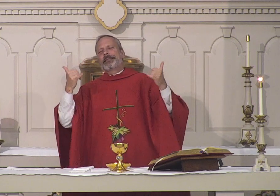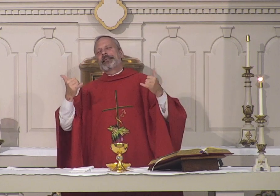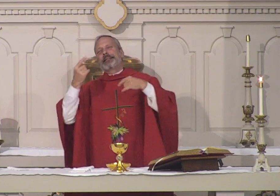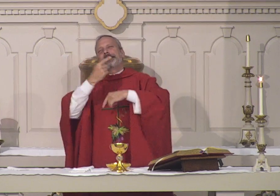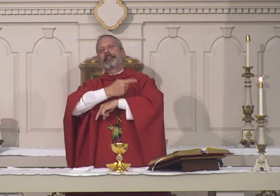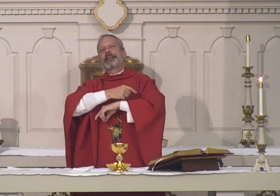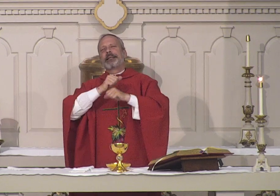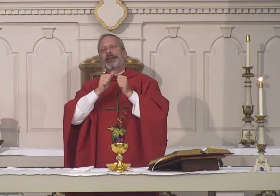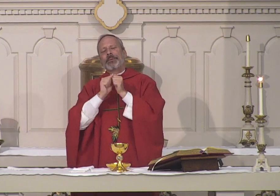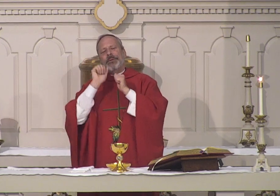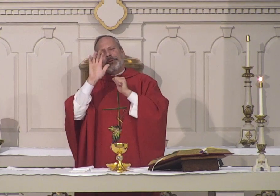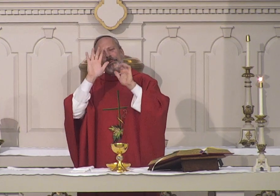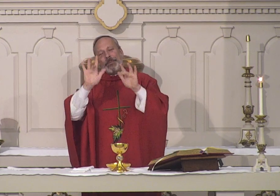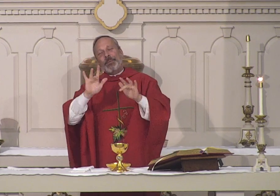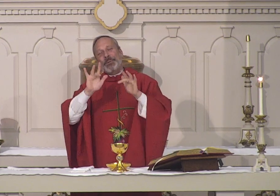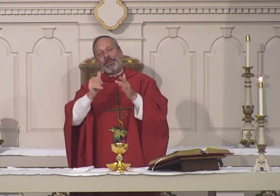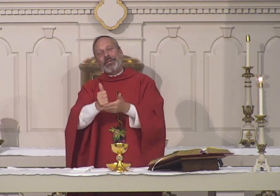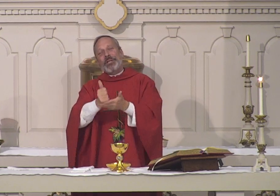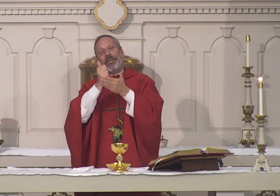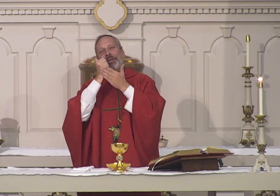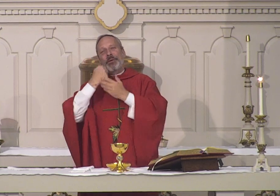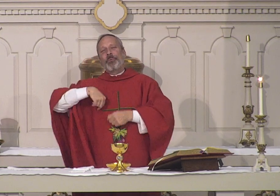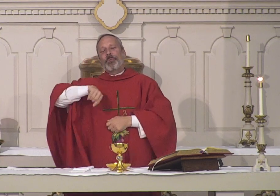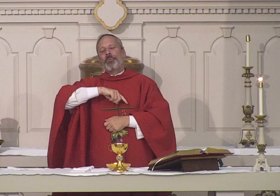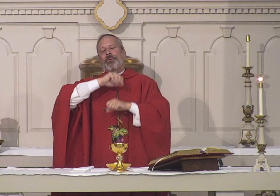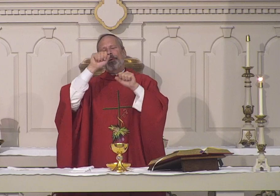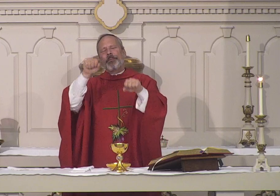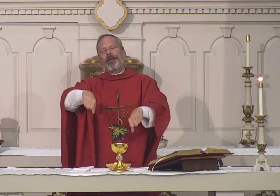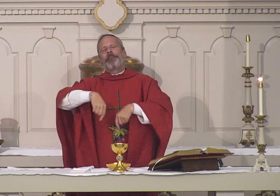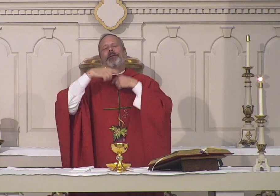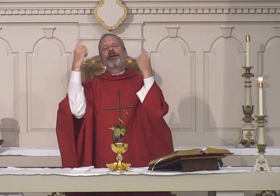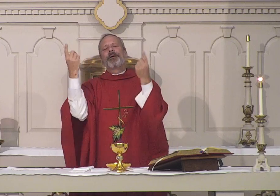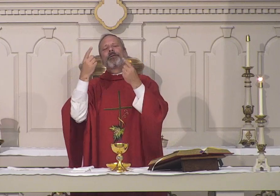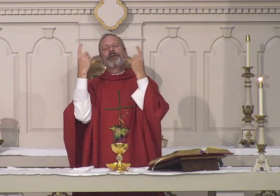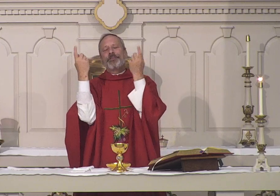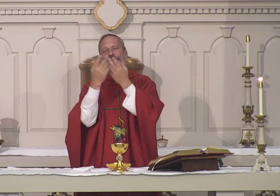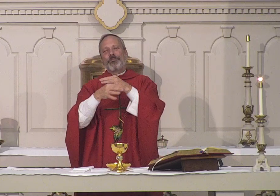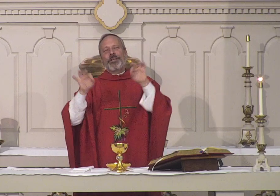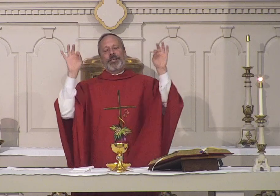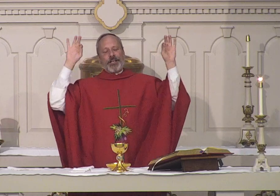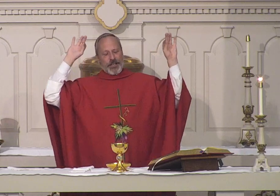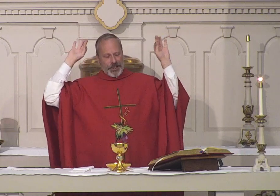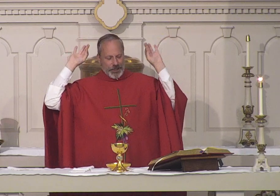Graciously grant peace in our days, that by the help of your mercy,